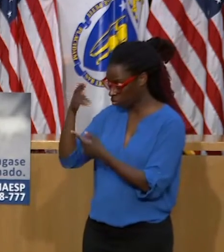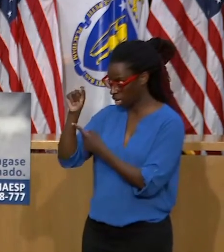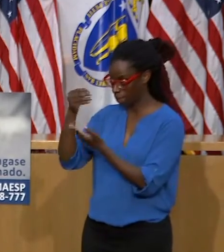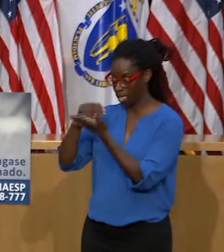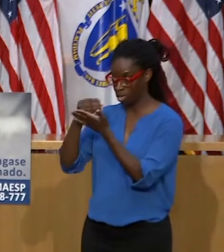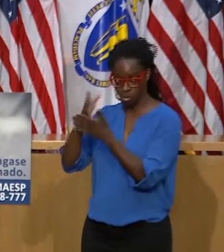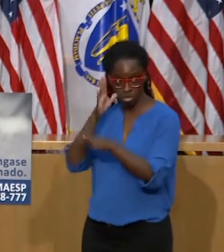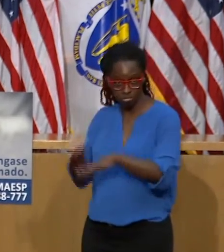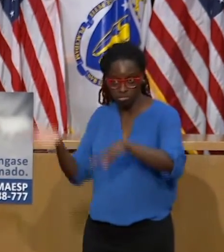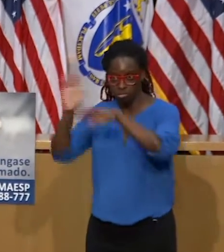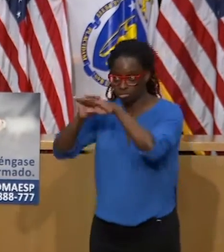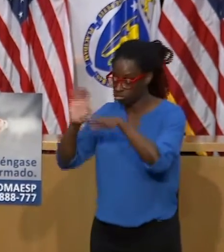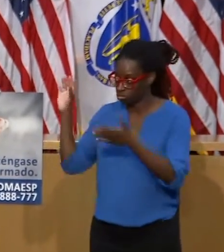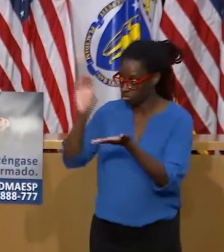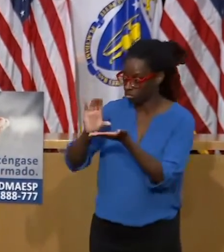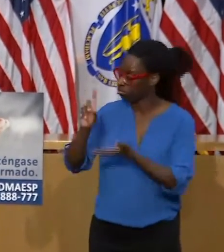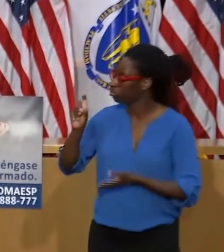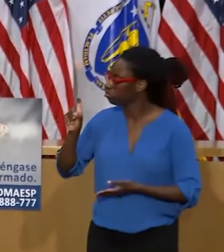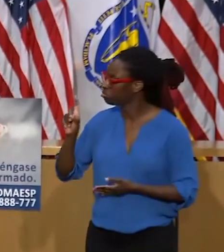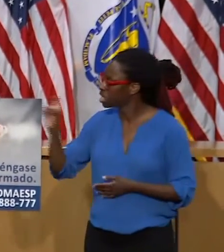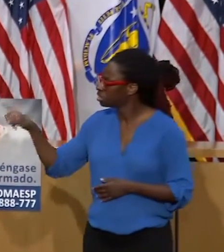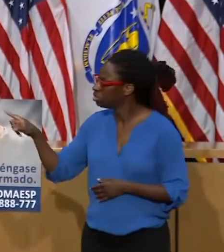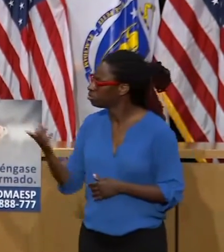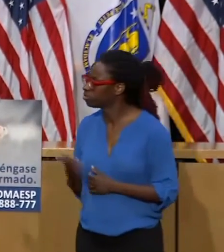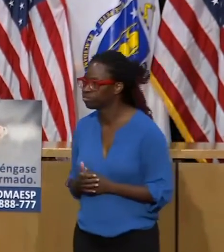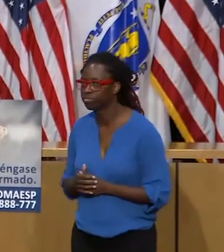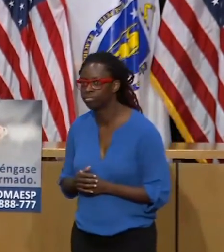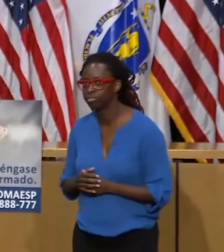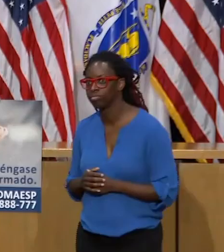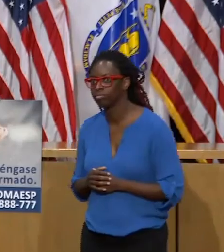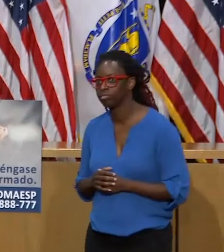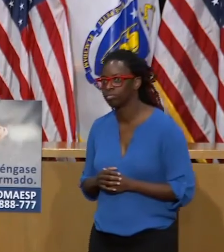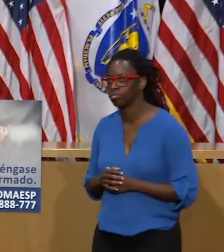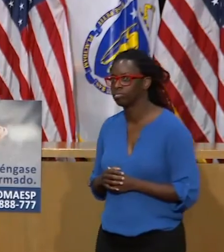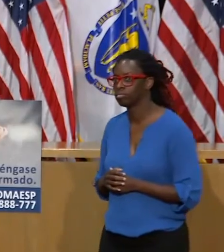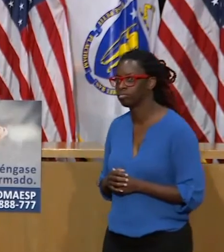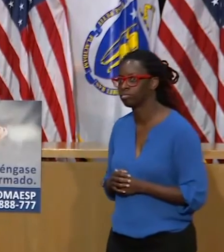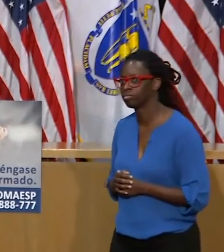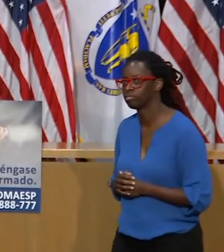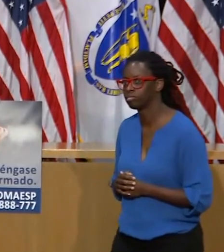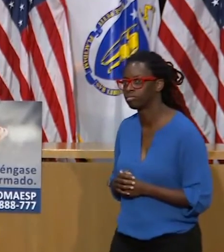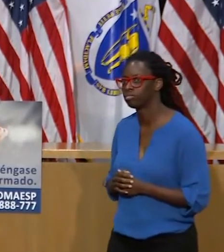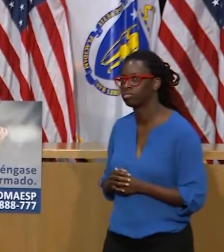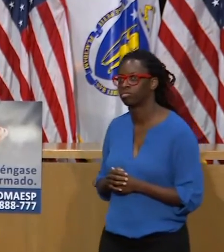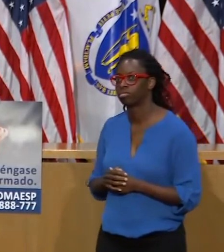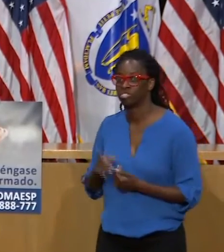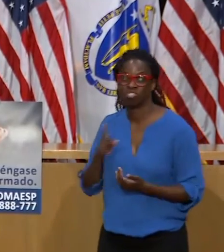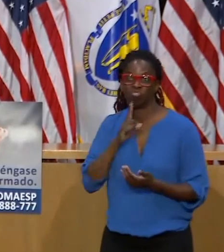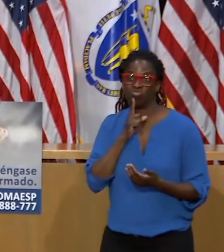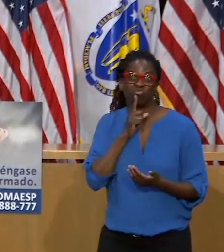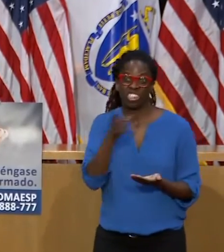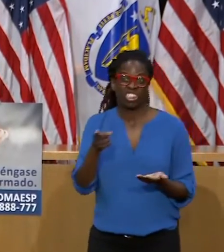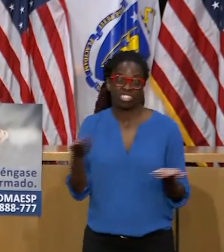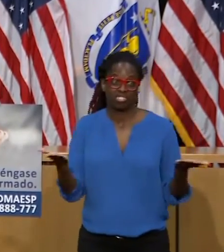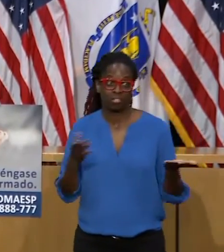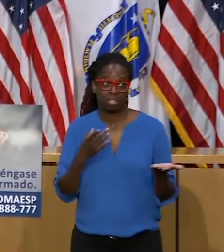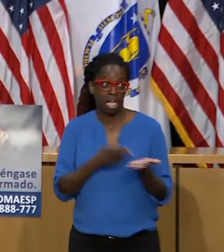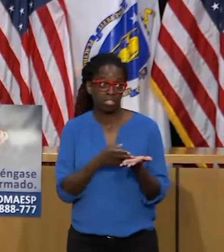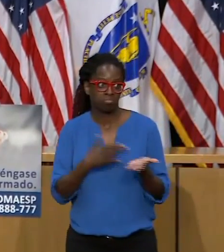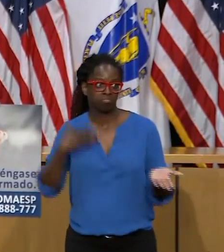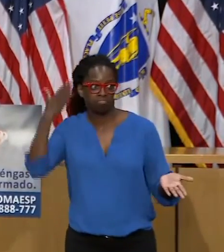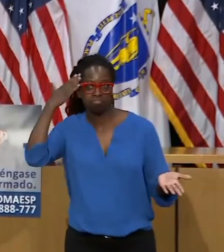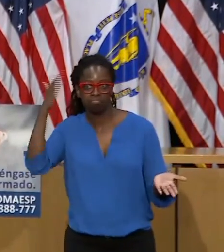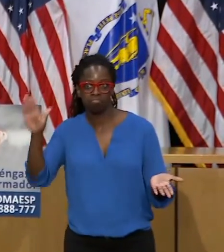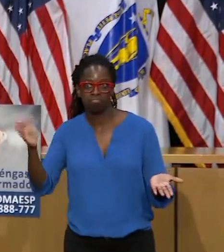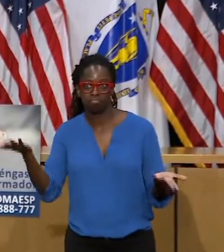Governor, capital funding in July and August? So we're not going to know the answer to that one for probably 30